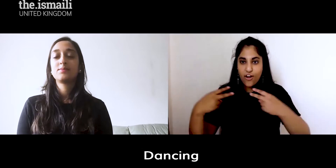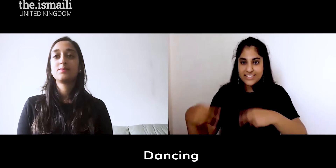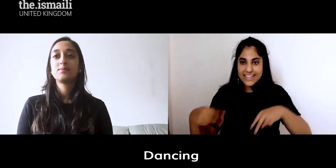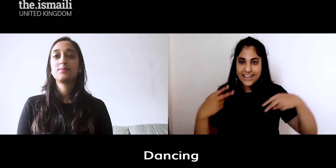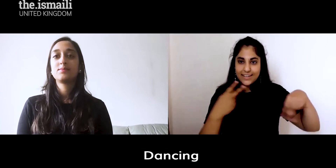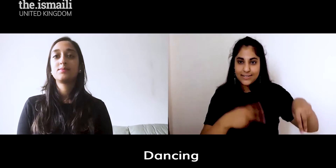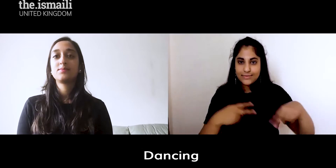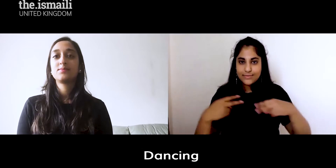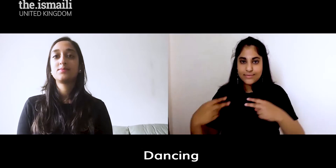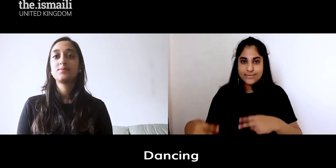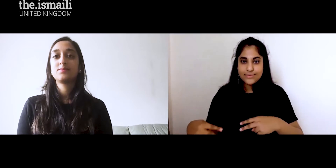Dancing.